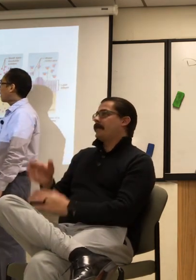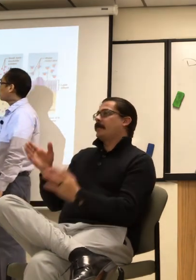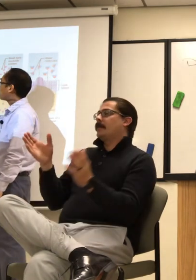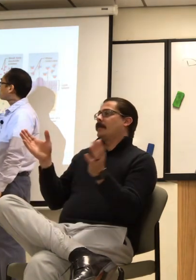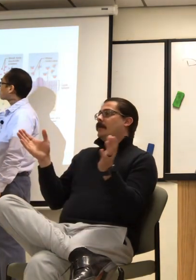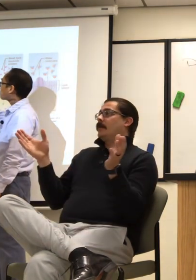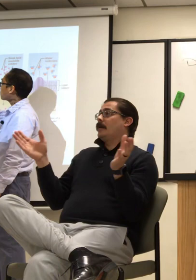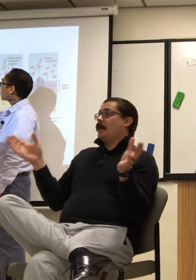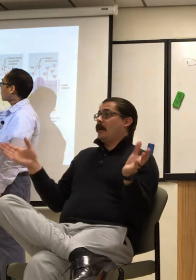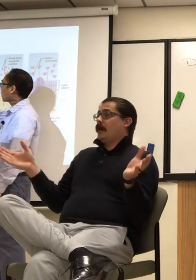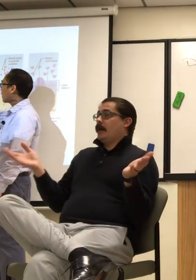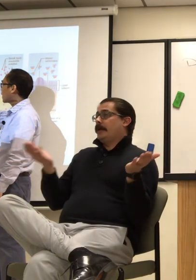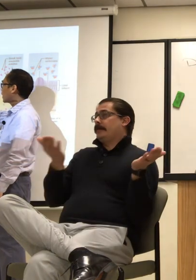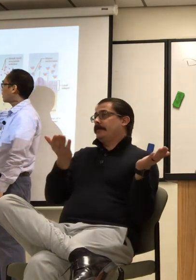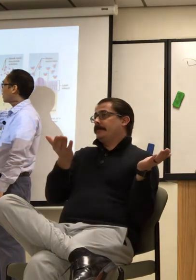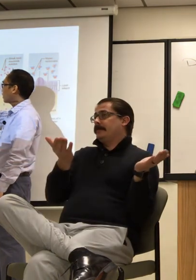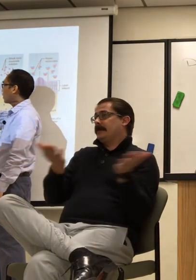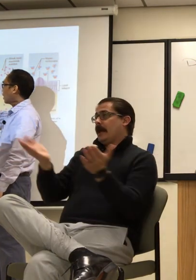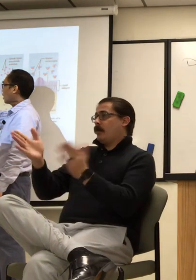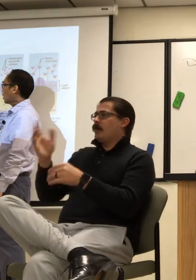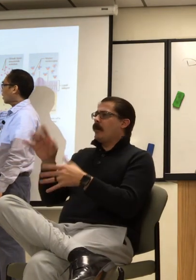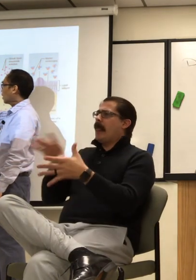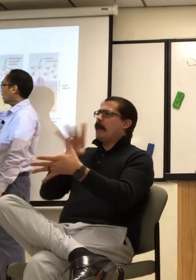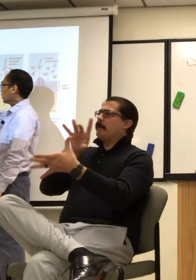its ligand,